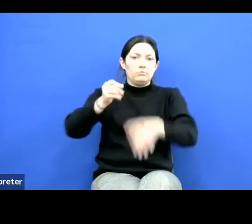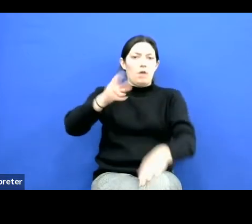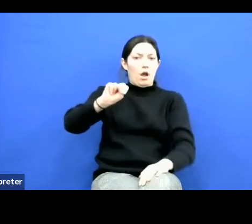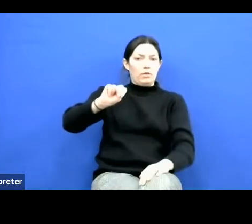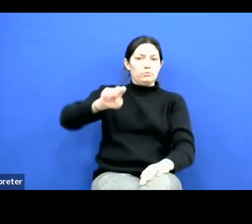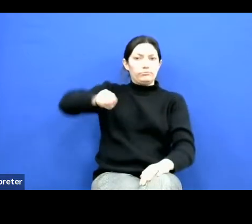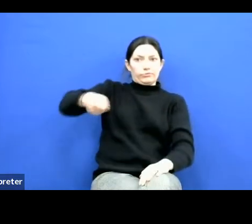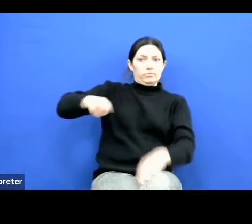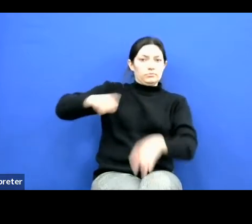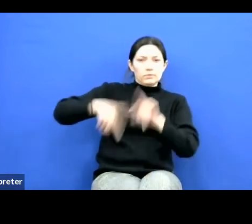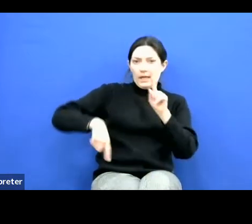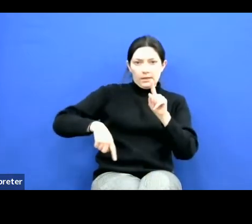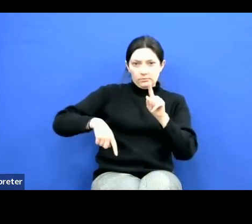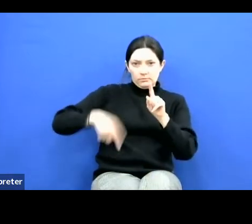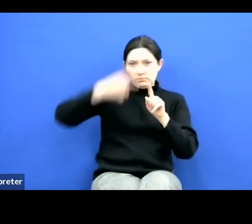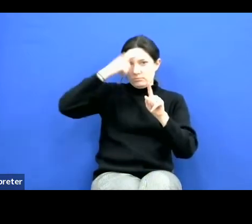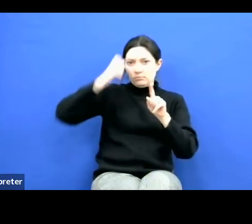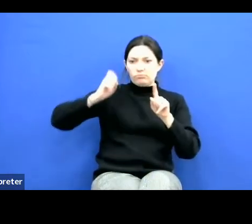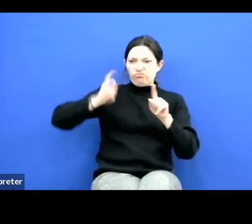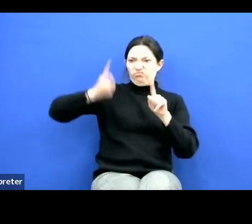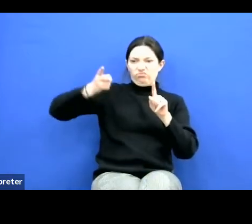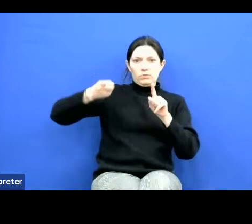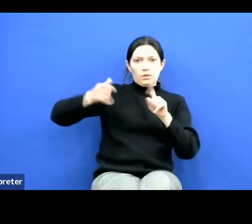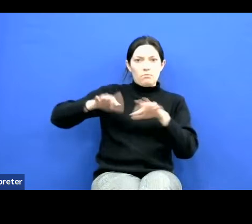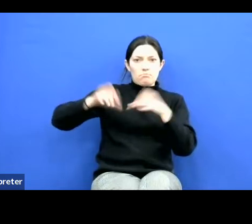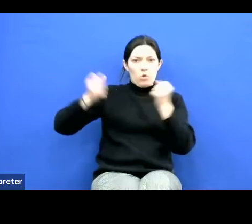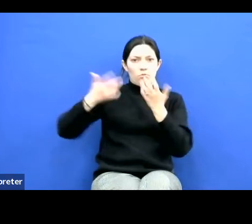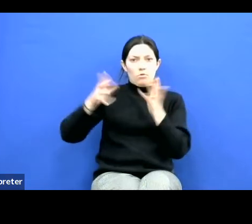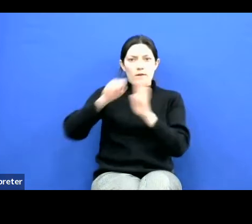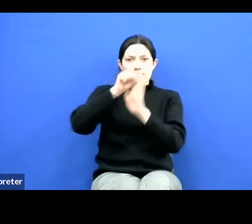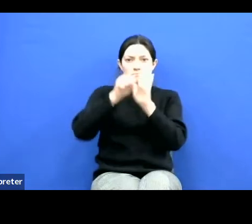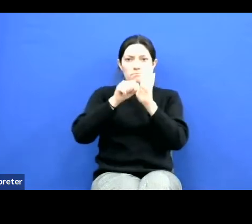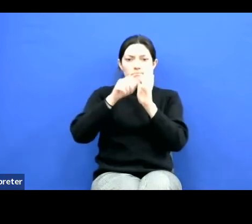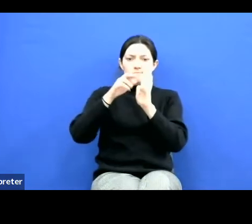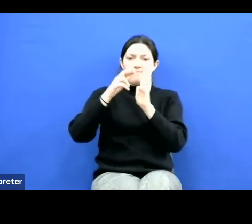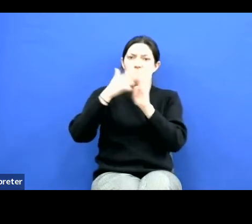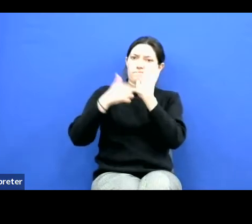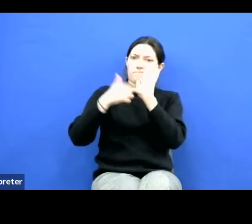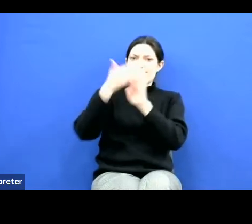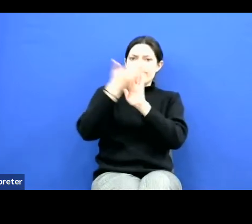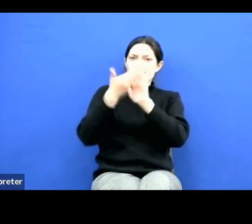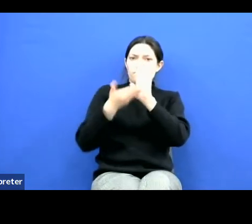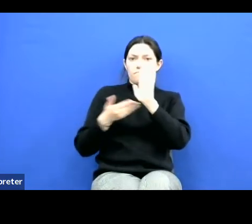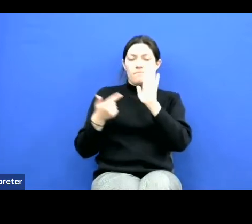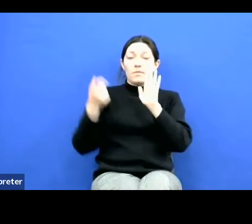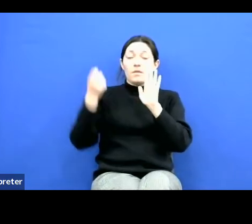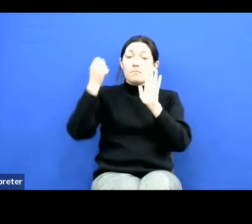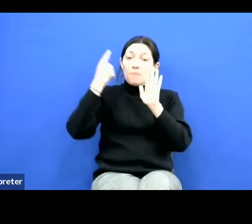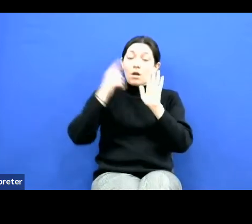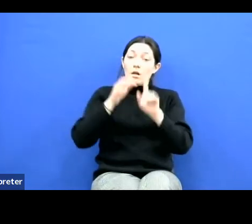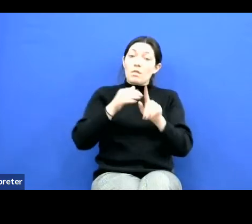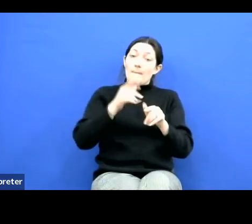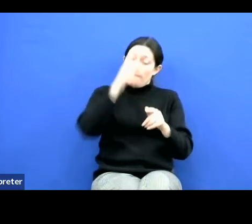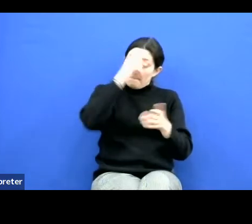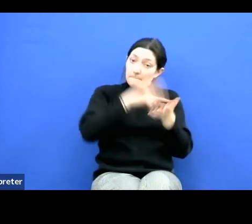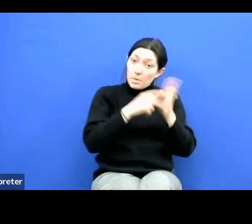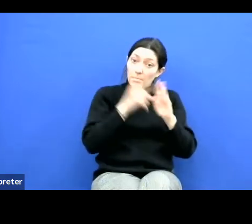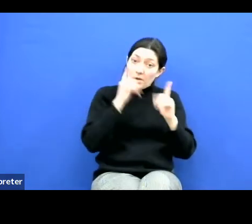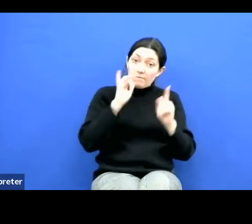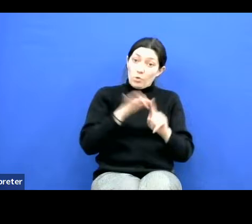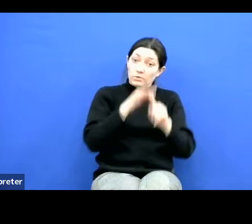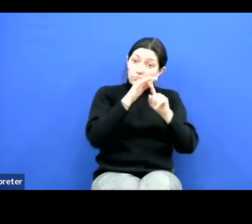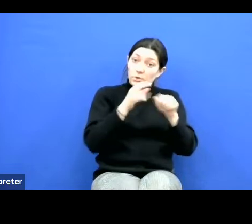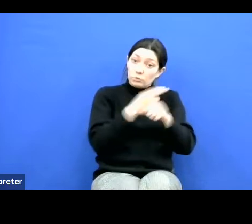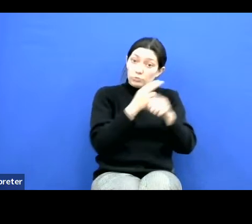the thing on. So that gives the town great leverage, but the purpose of a special use permit hearing is not to